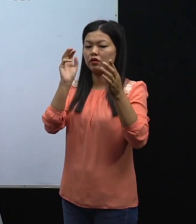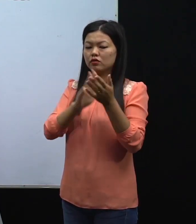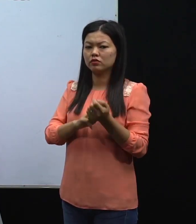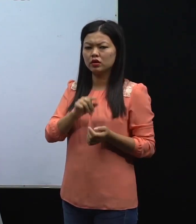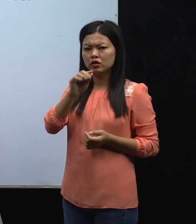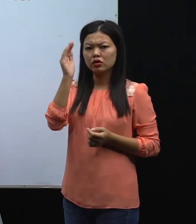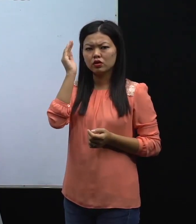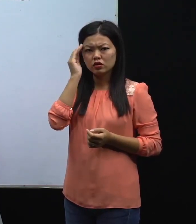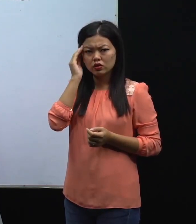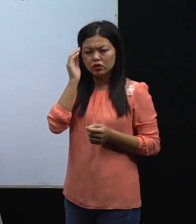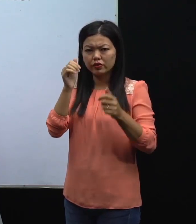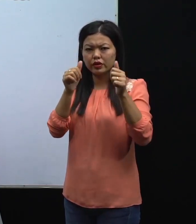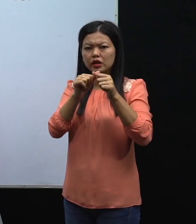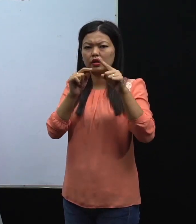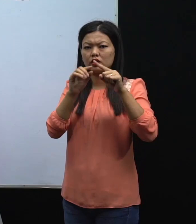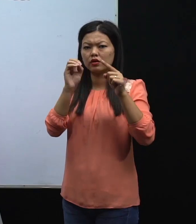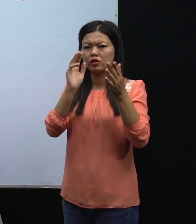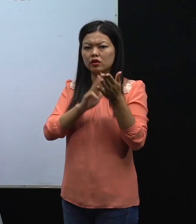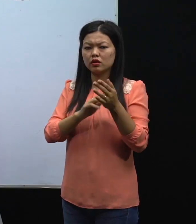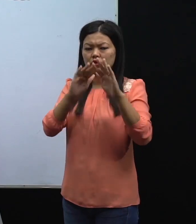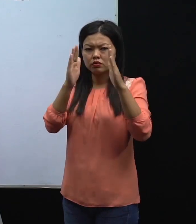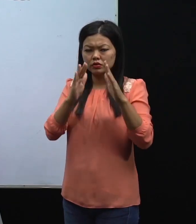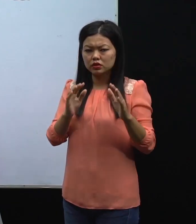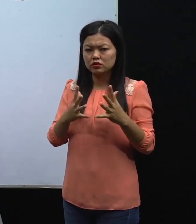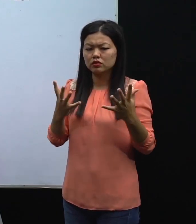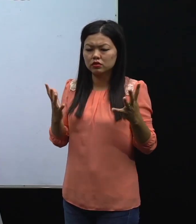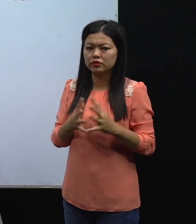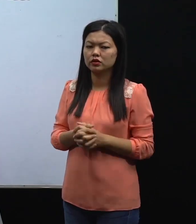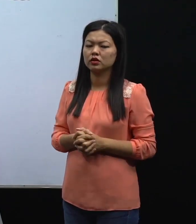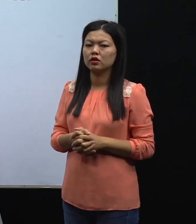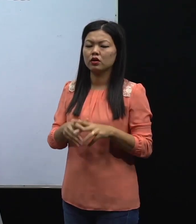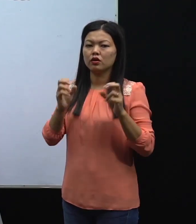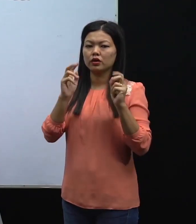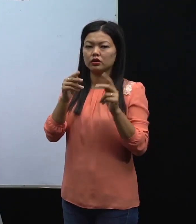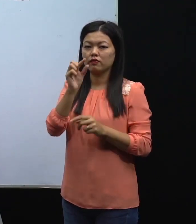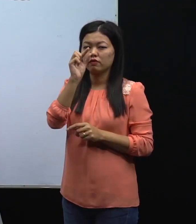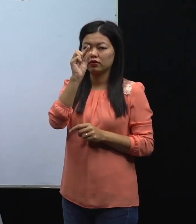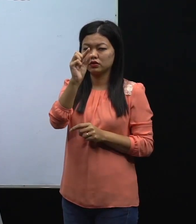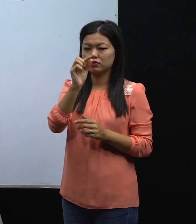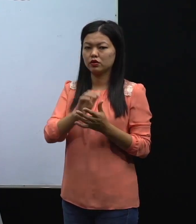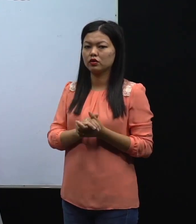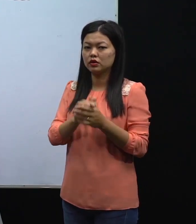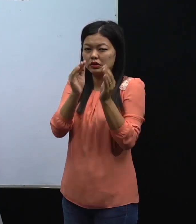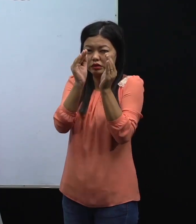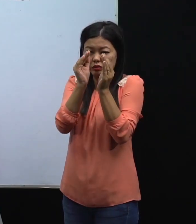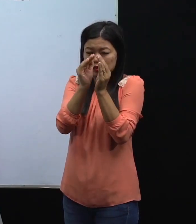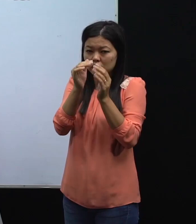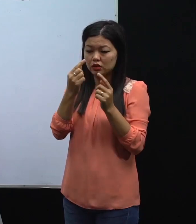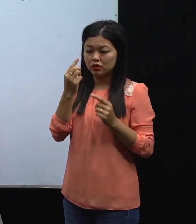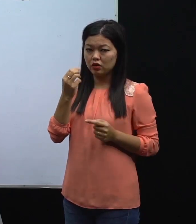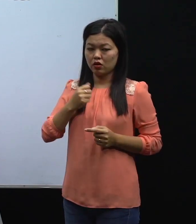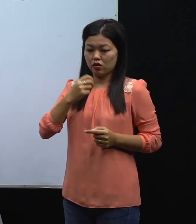Okay, so students, atoms are very small that we measure atoms in nanometer. Okay,